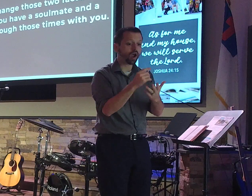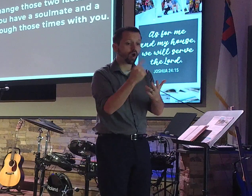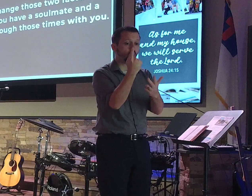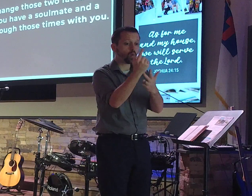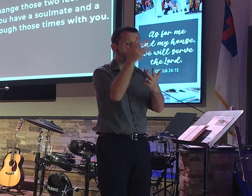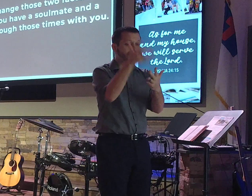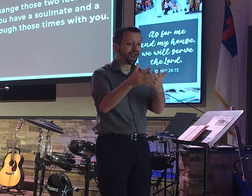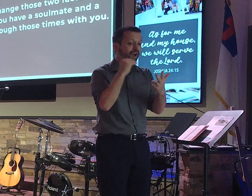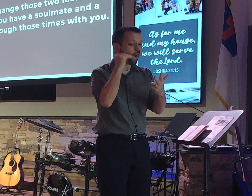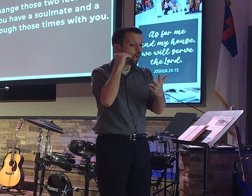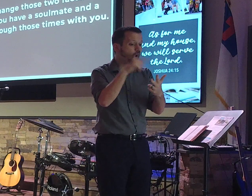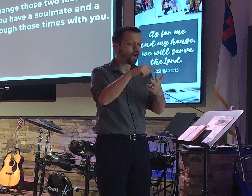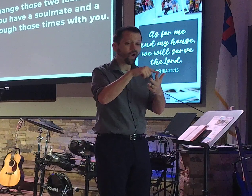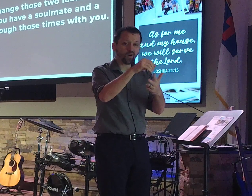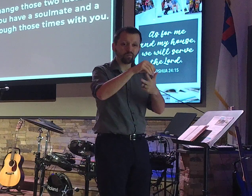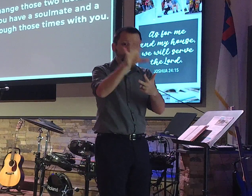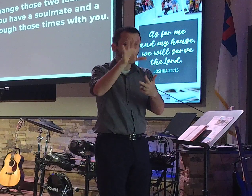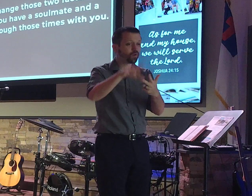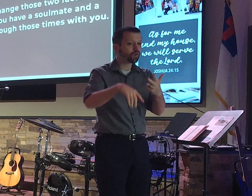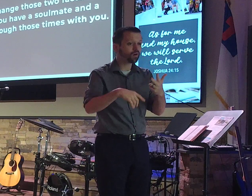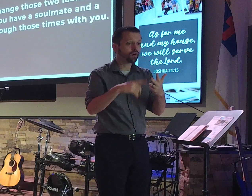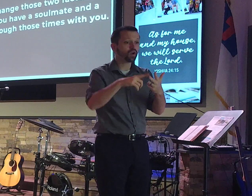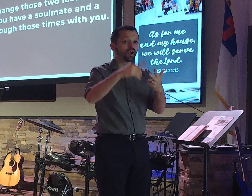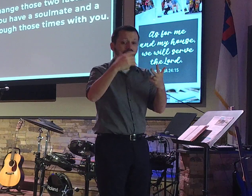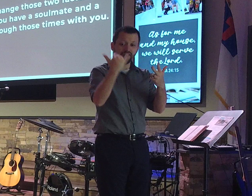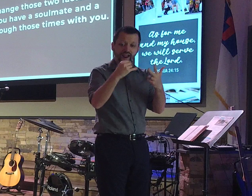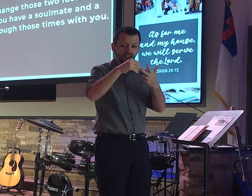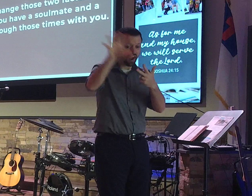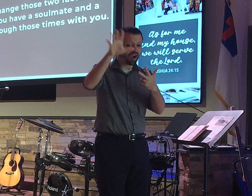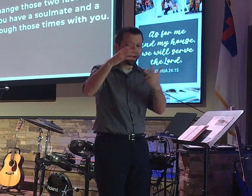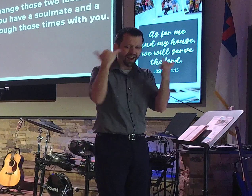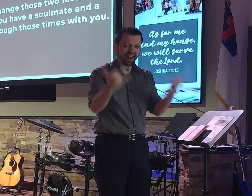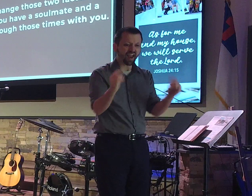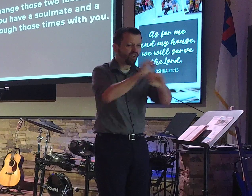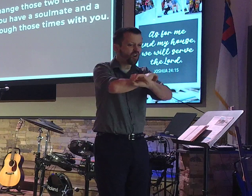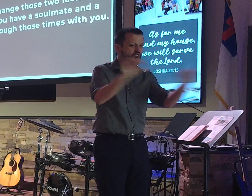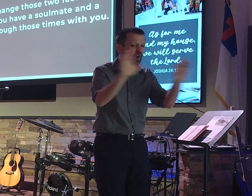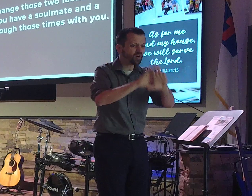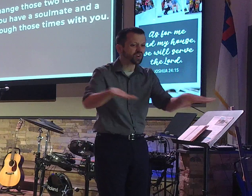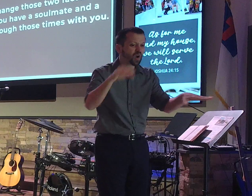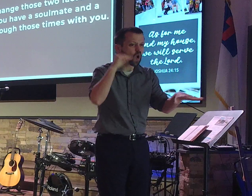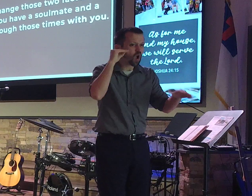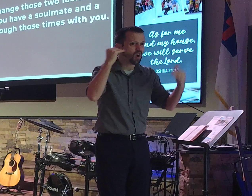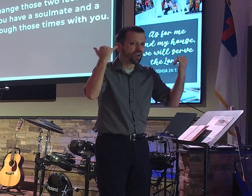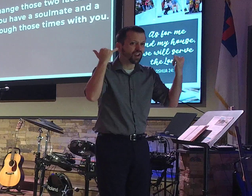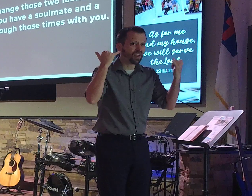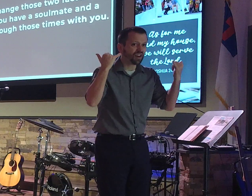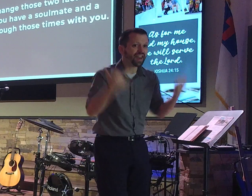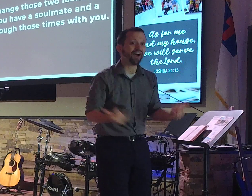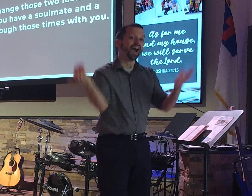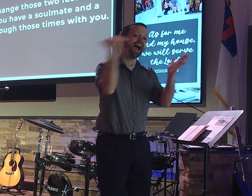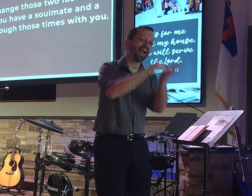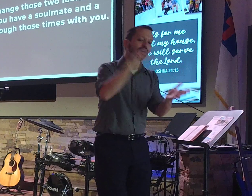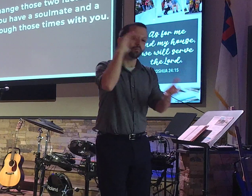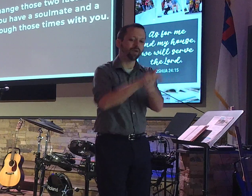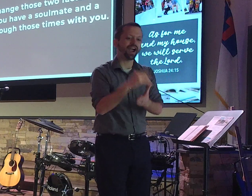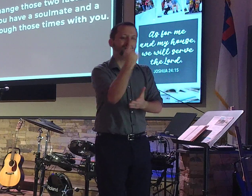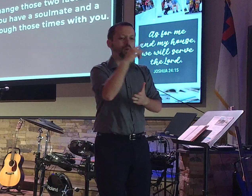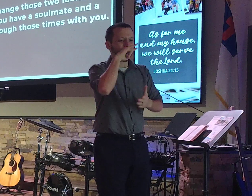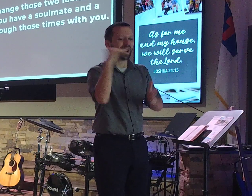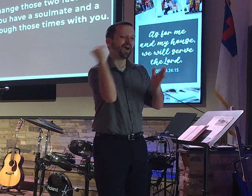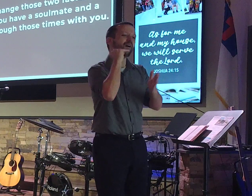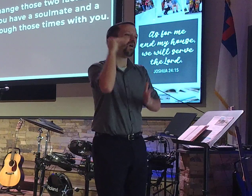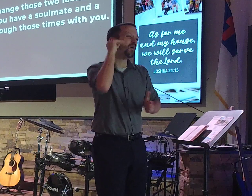at home. Then we were empty nesters with no kids home. Then we were married with one kid at home.